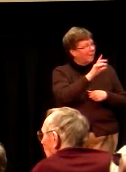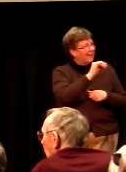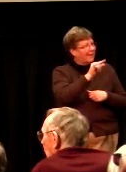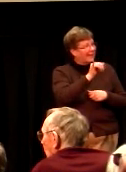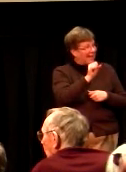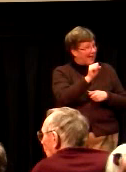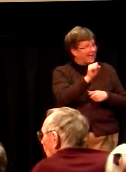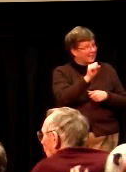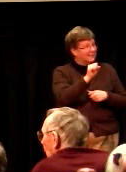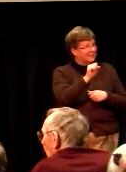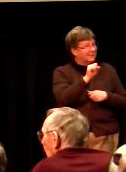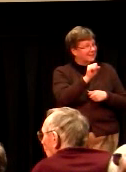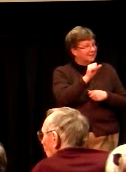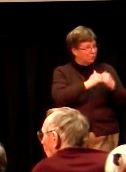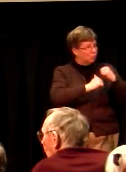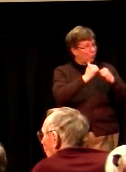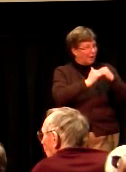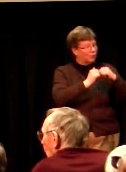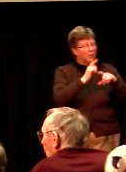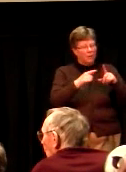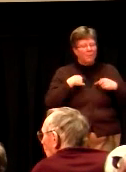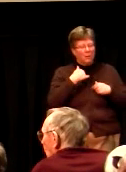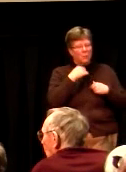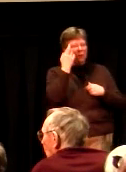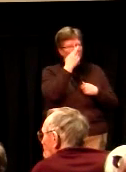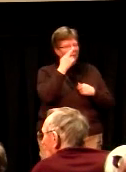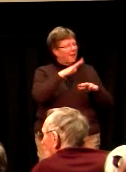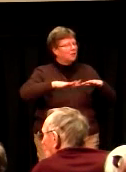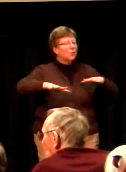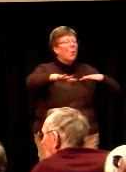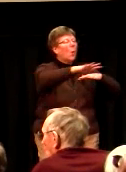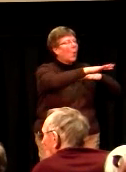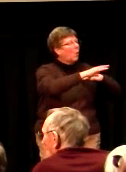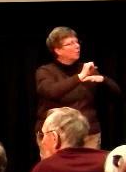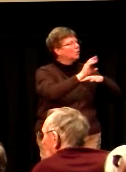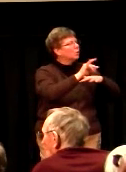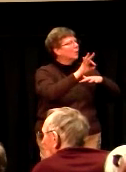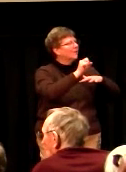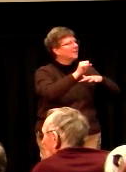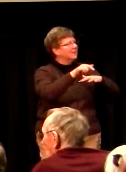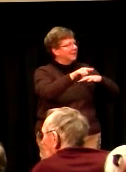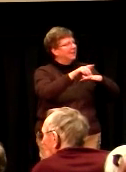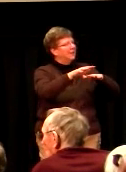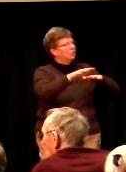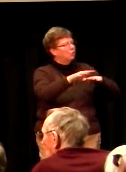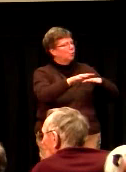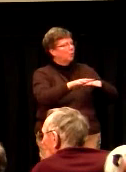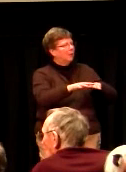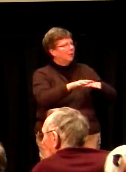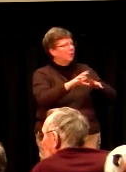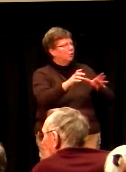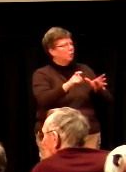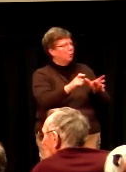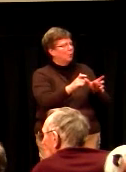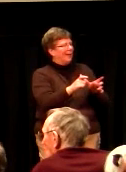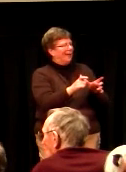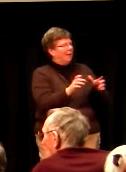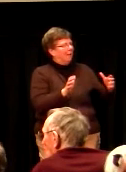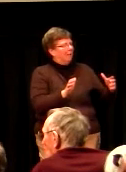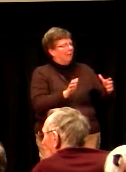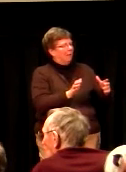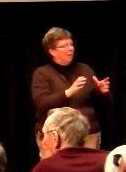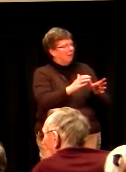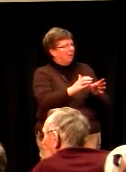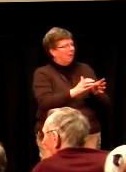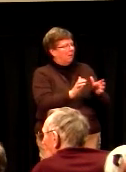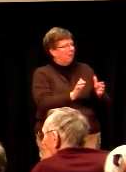But we realize that the whole surface is sinking. So as we're thawing, we're actually thawing the upper